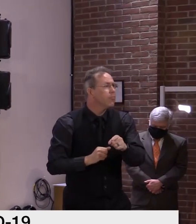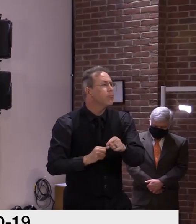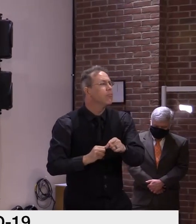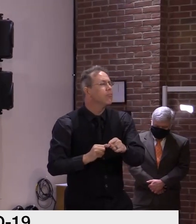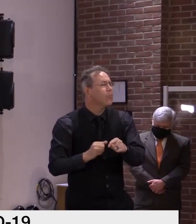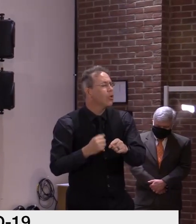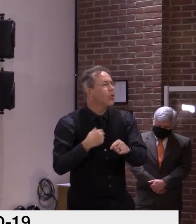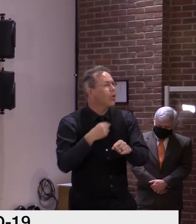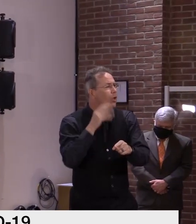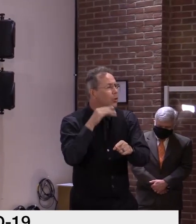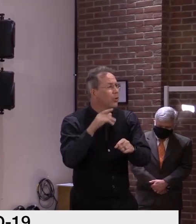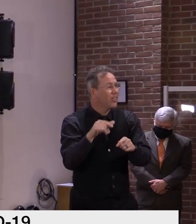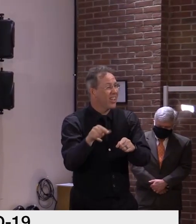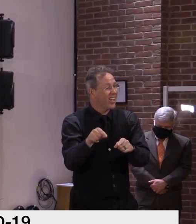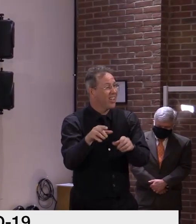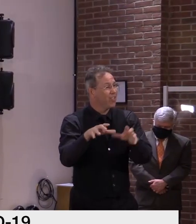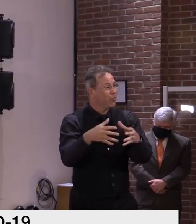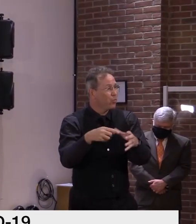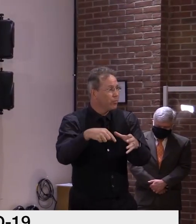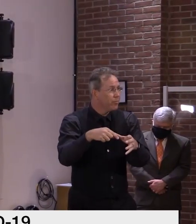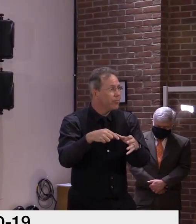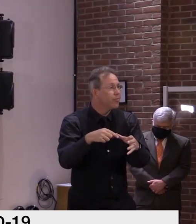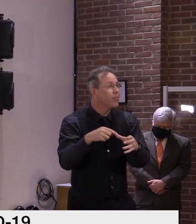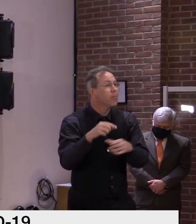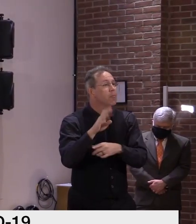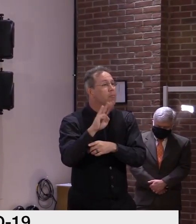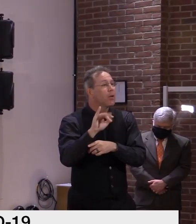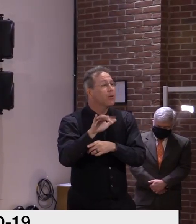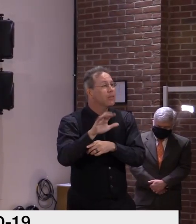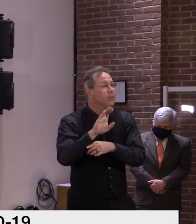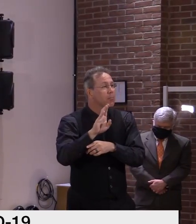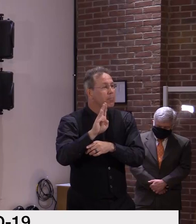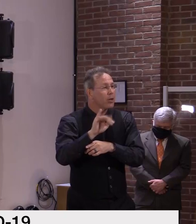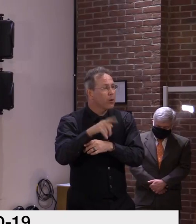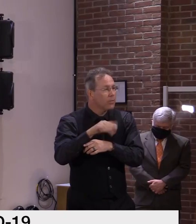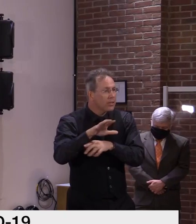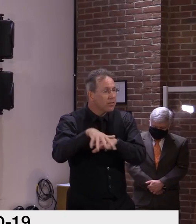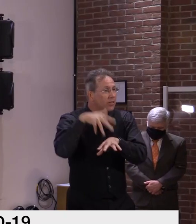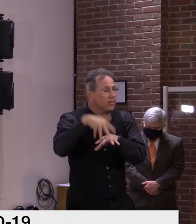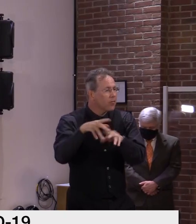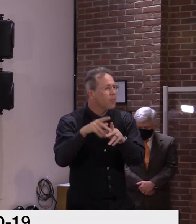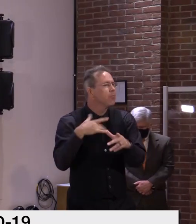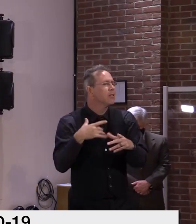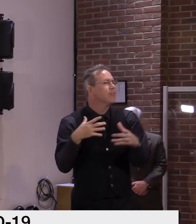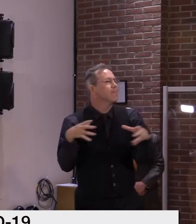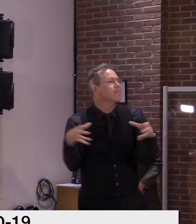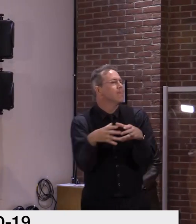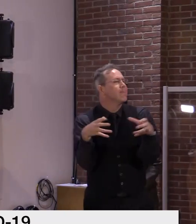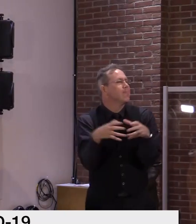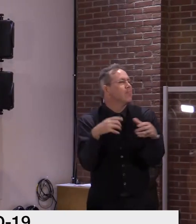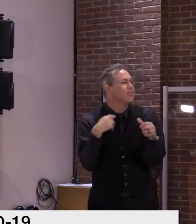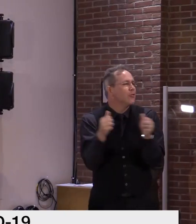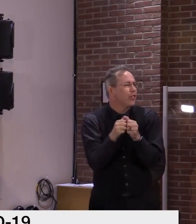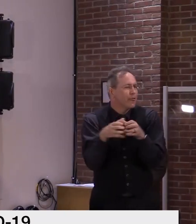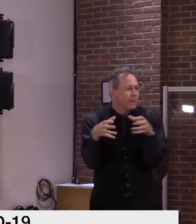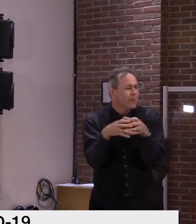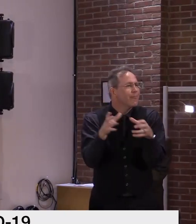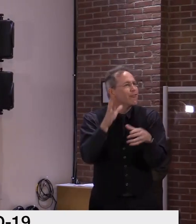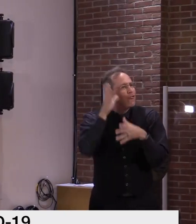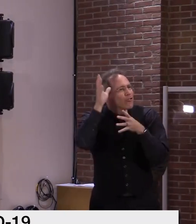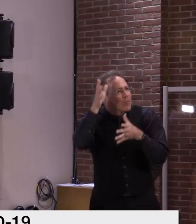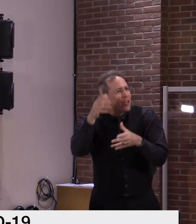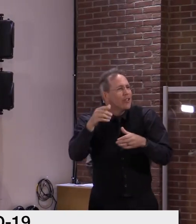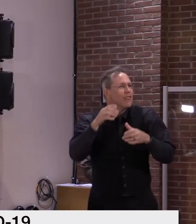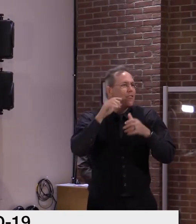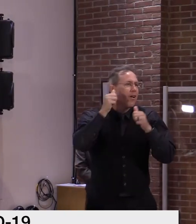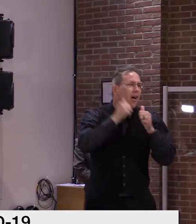higher rate of living in a multi-generational family, multi-generational household, and we